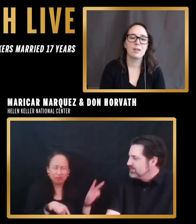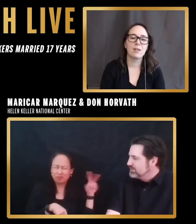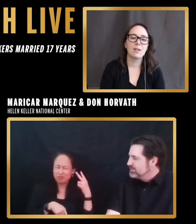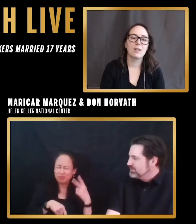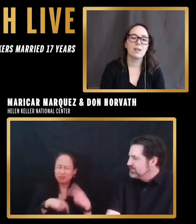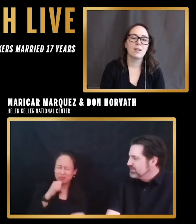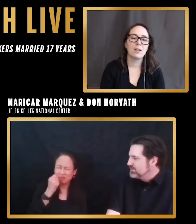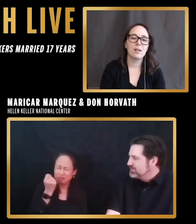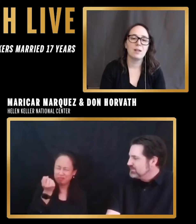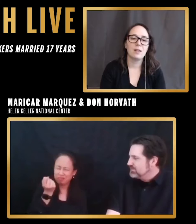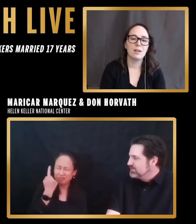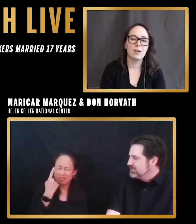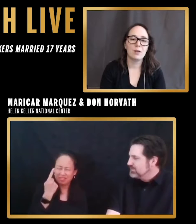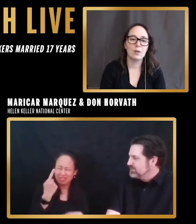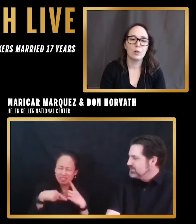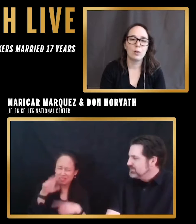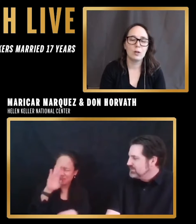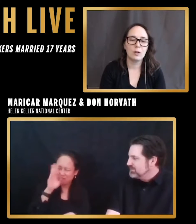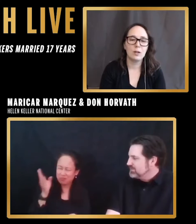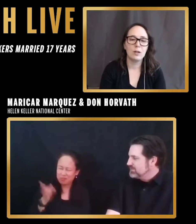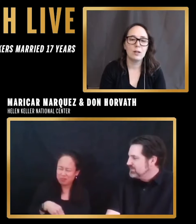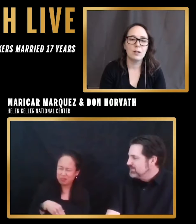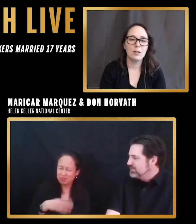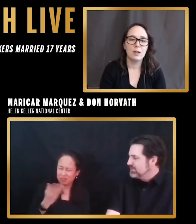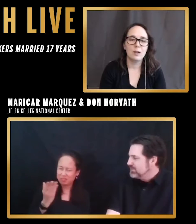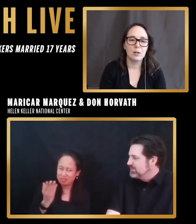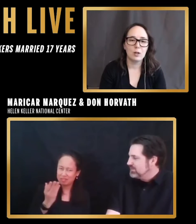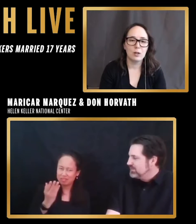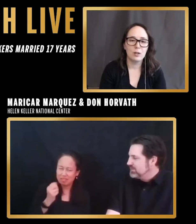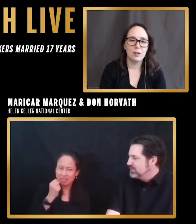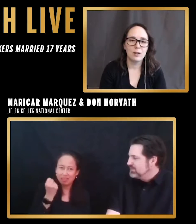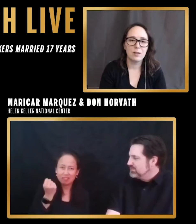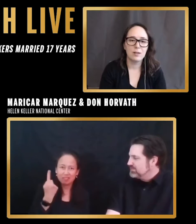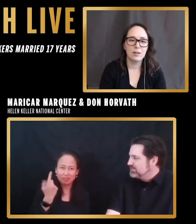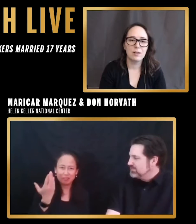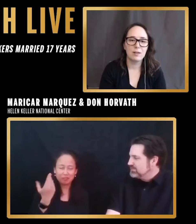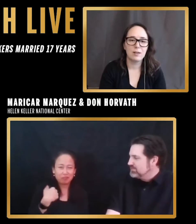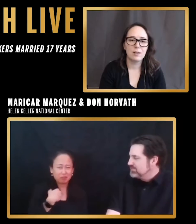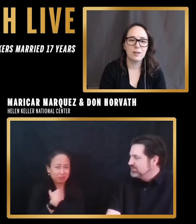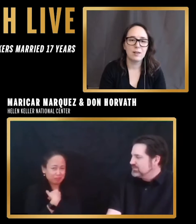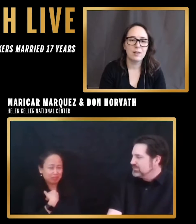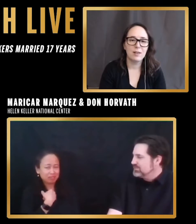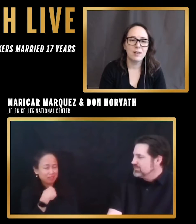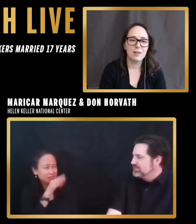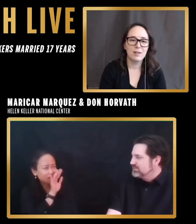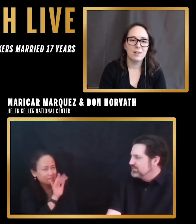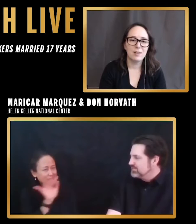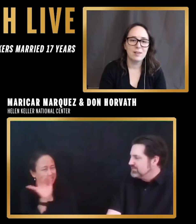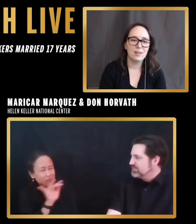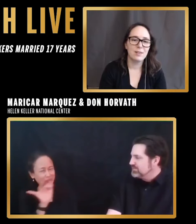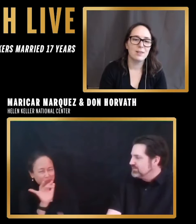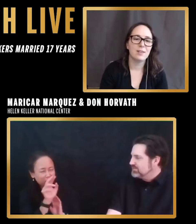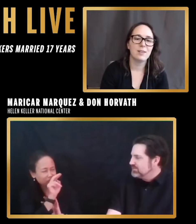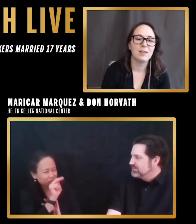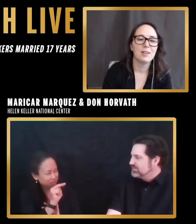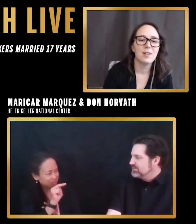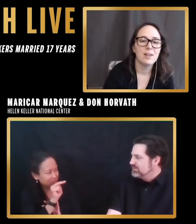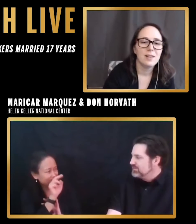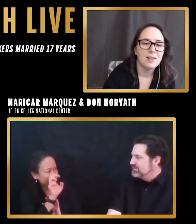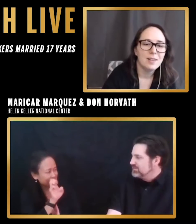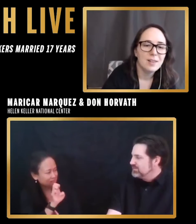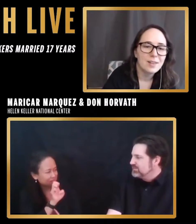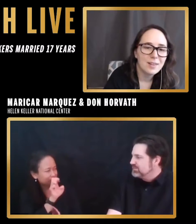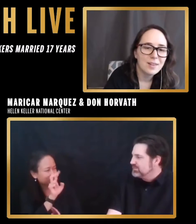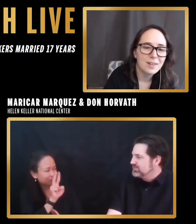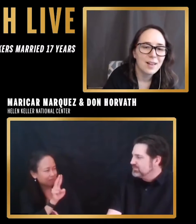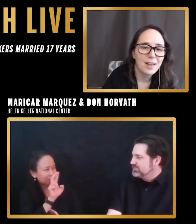great. So I just signed the sign never. And he didn't understand what that sign meant. So I had to finger